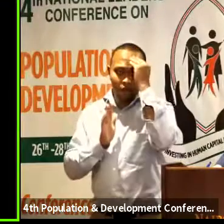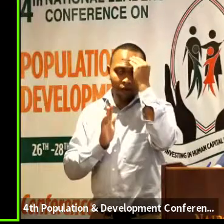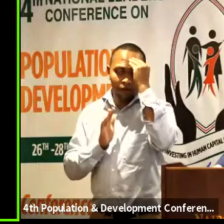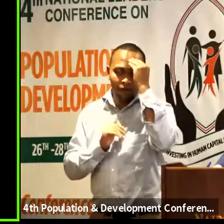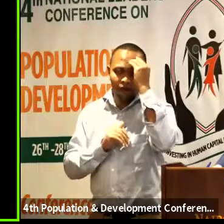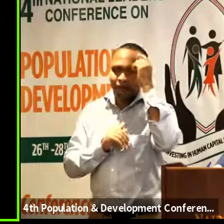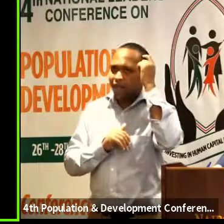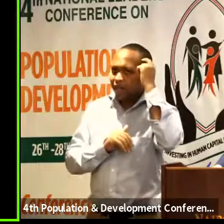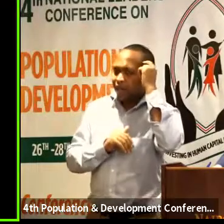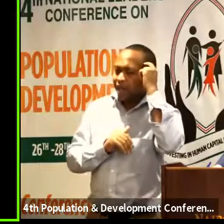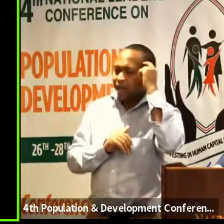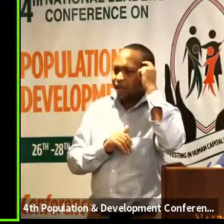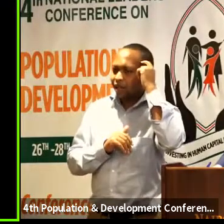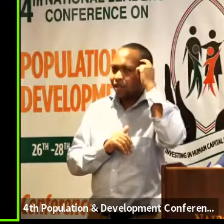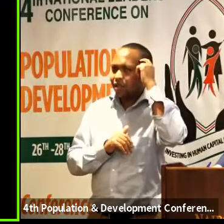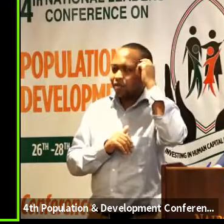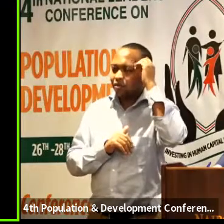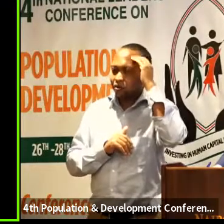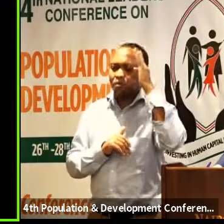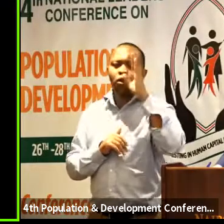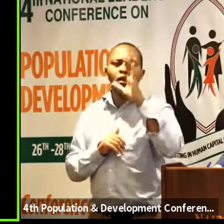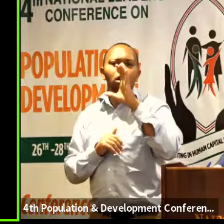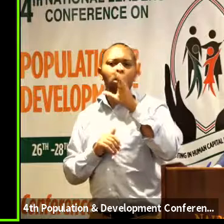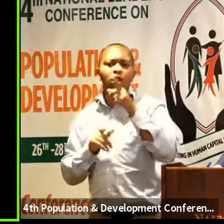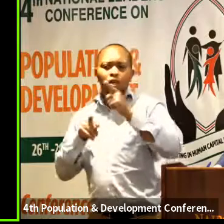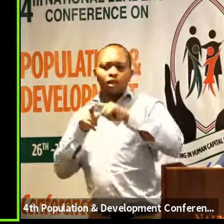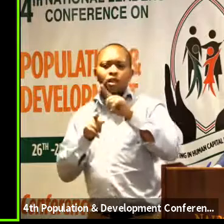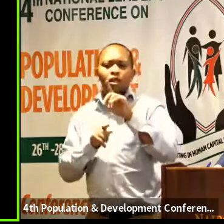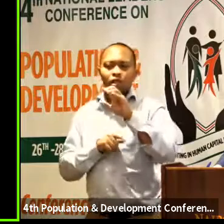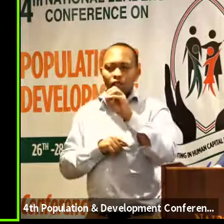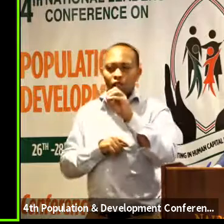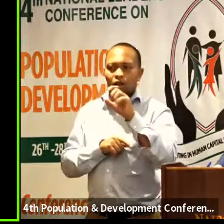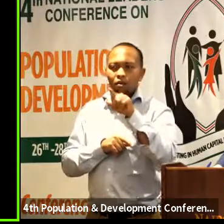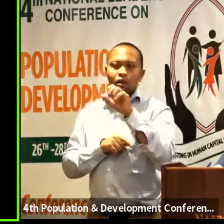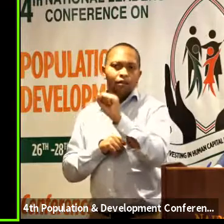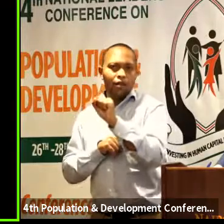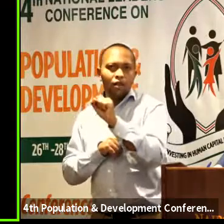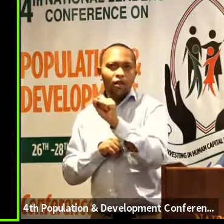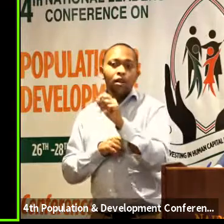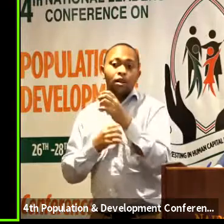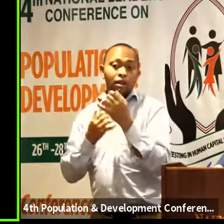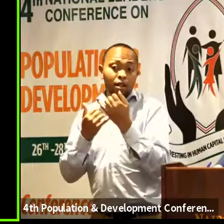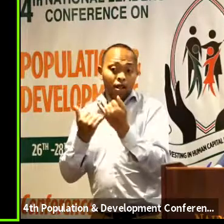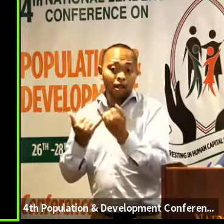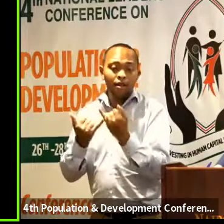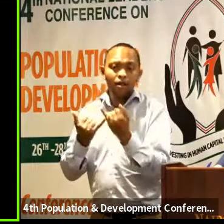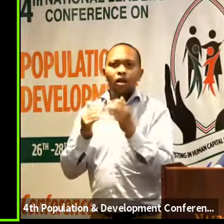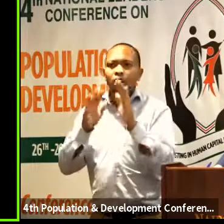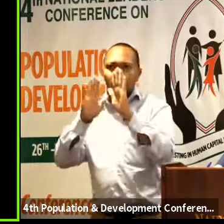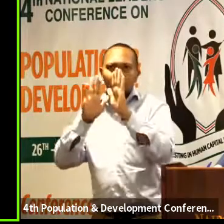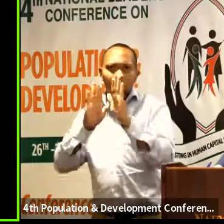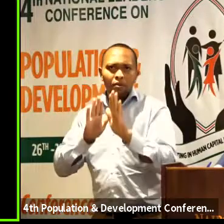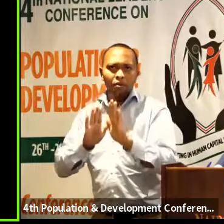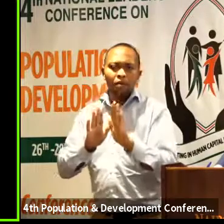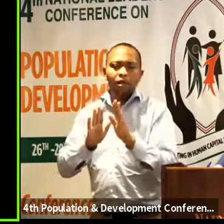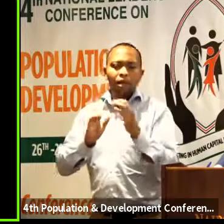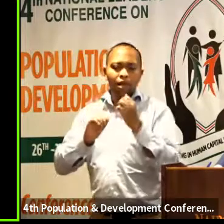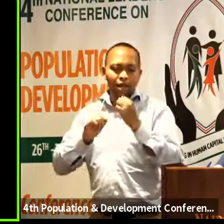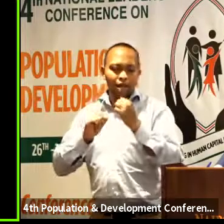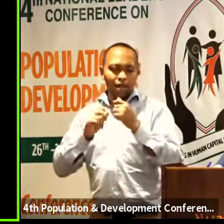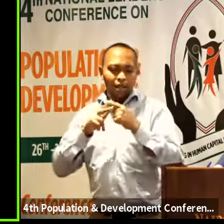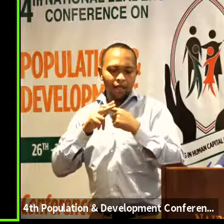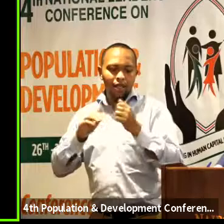to 0.11% of our GDP, and therefore it is important to us to start the journey